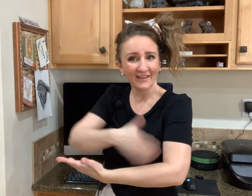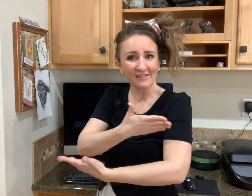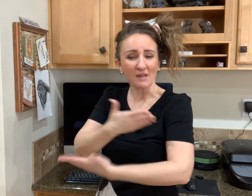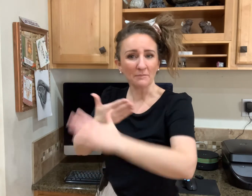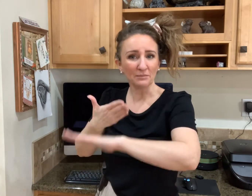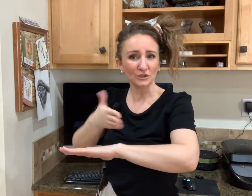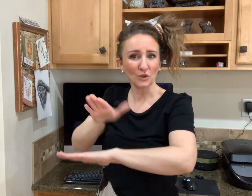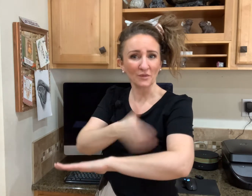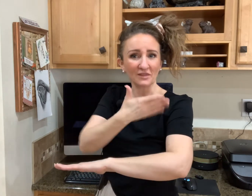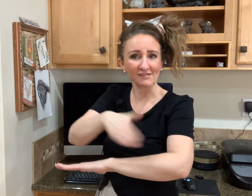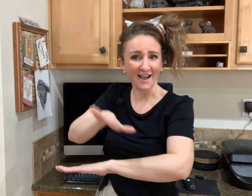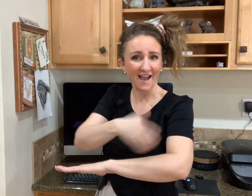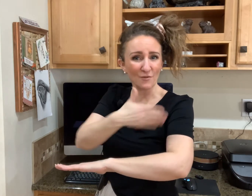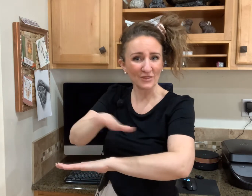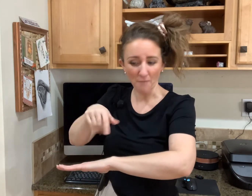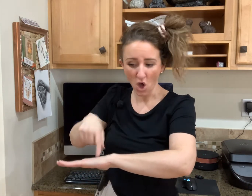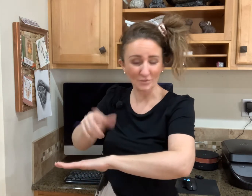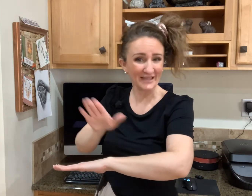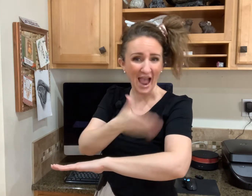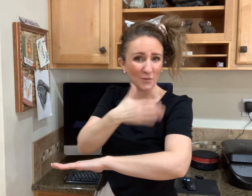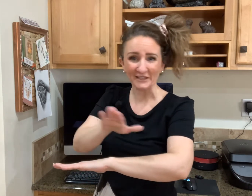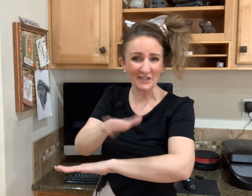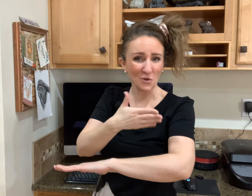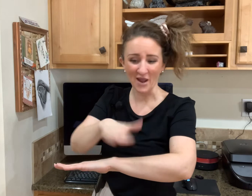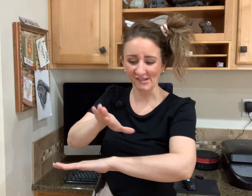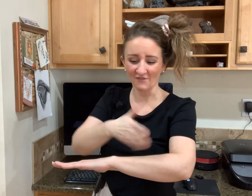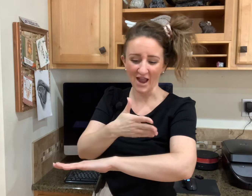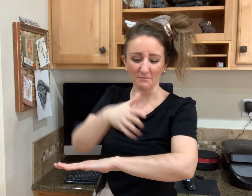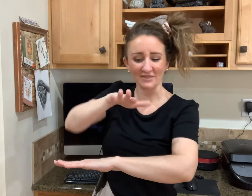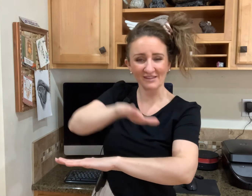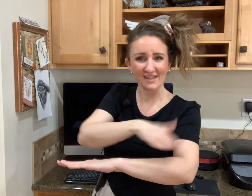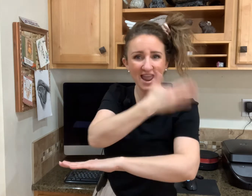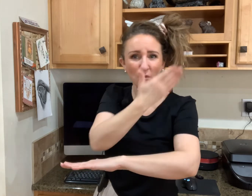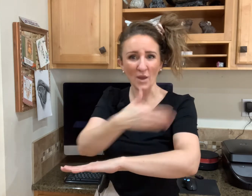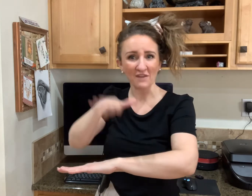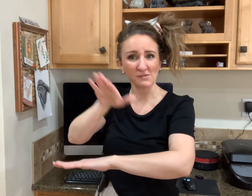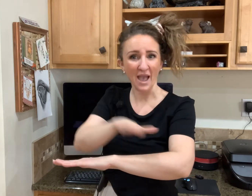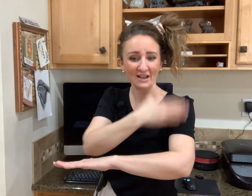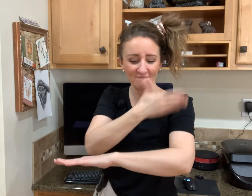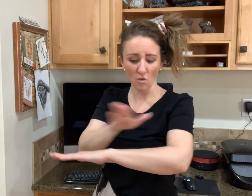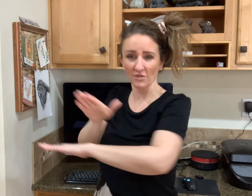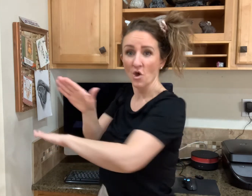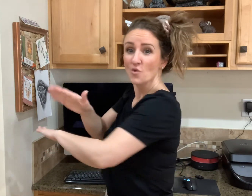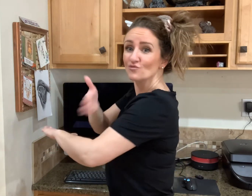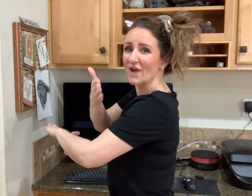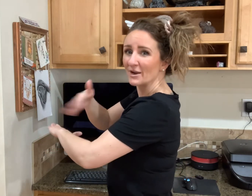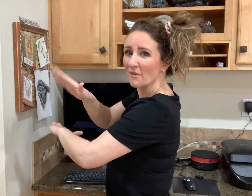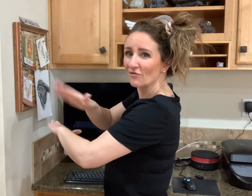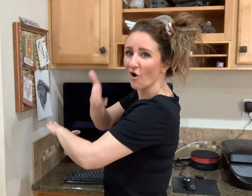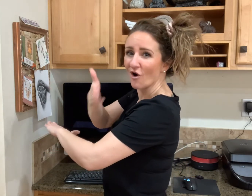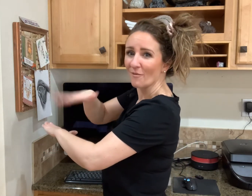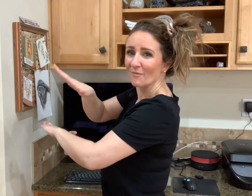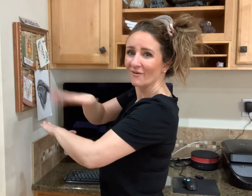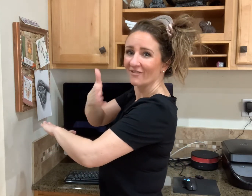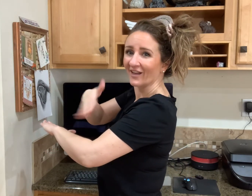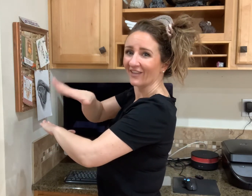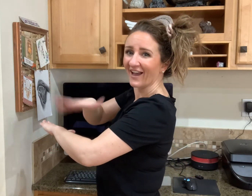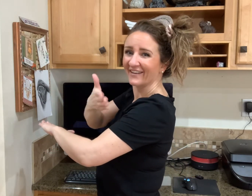Some people do it with the palm down. Either way is fine, but this hand waves back and forth right above the arm, like that.